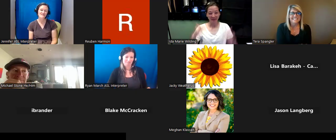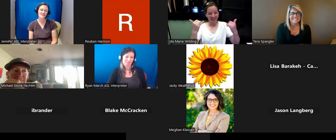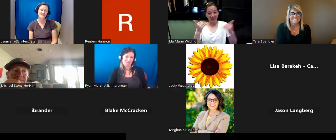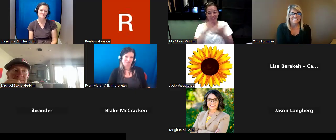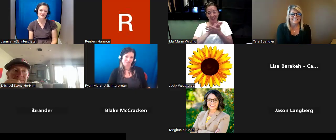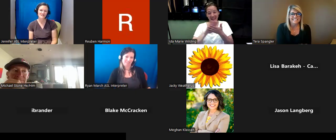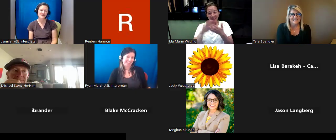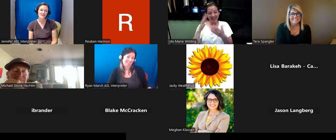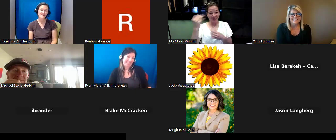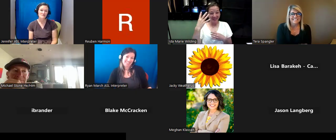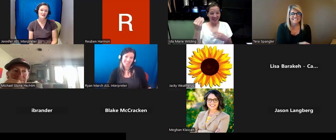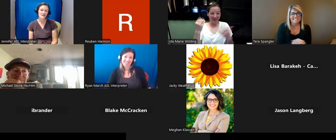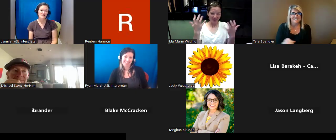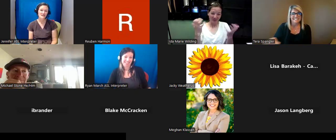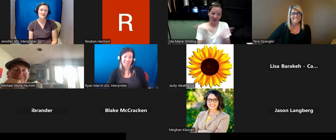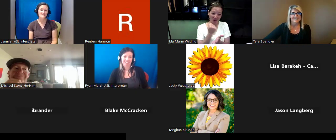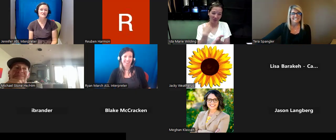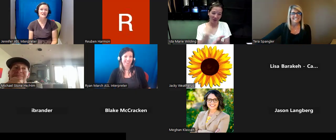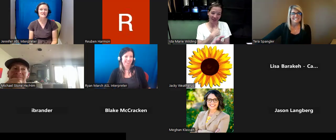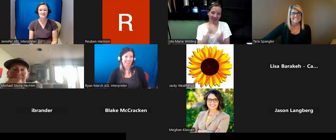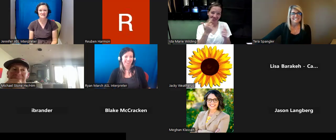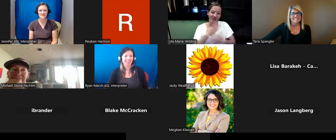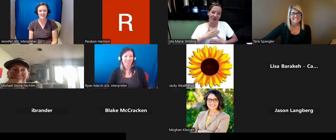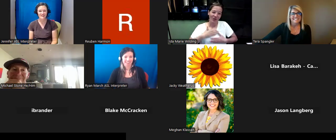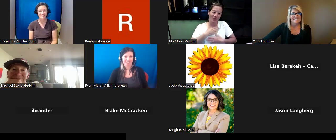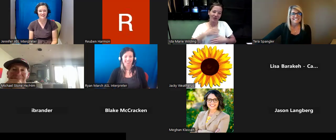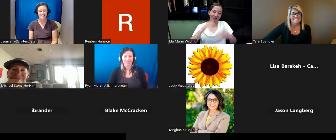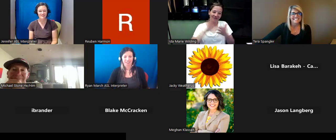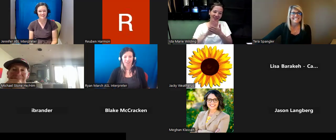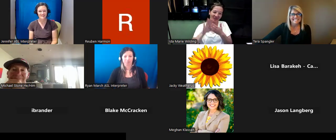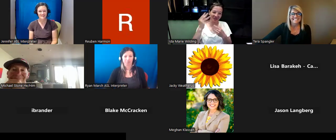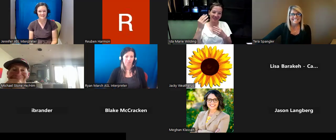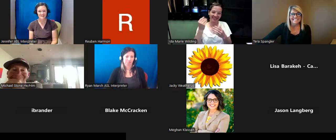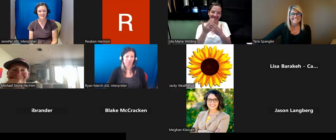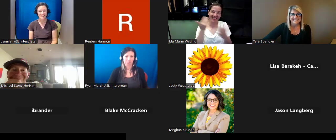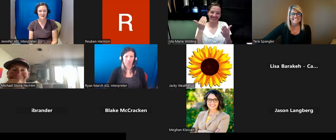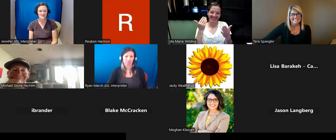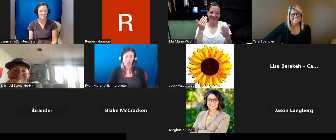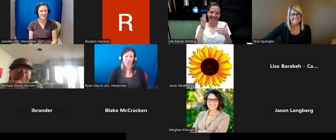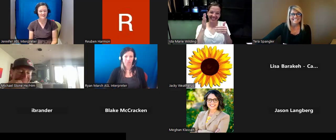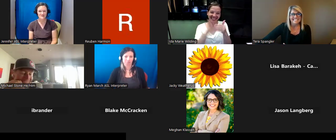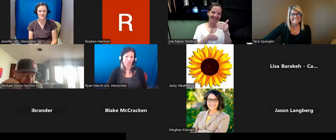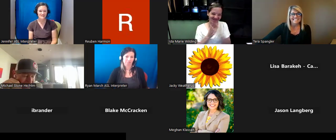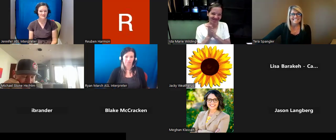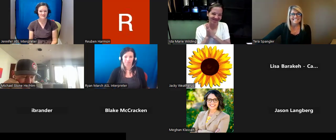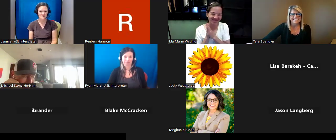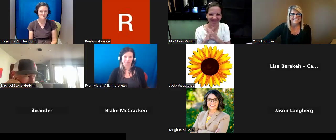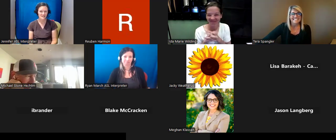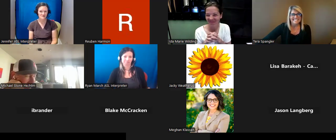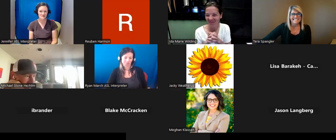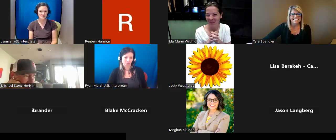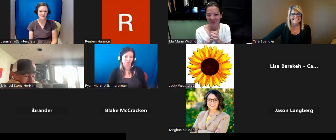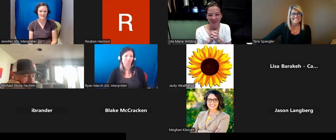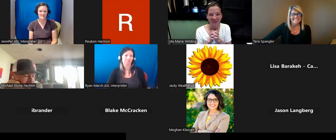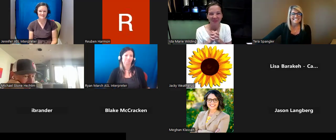Yes, good timing on your part. Yeah. All right. Well, it's so nice outside. I'd like to take a opportunity to enjoy the good weather